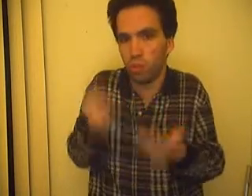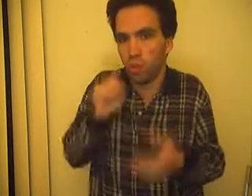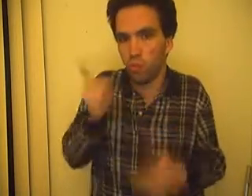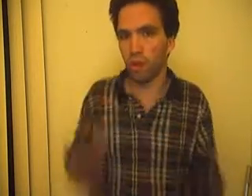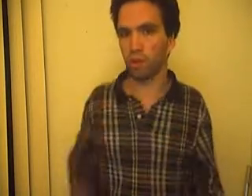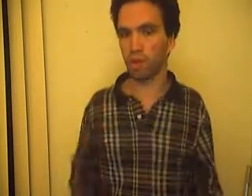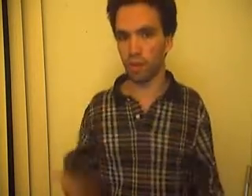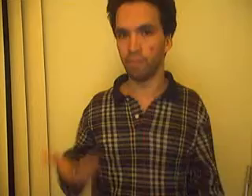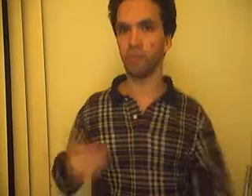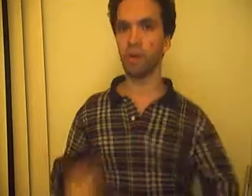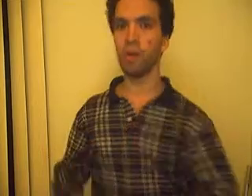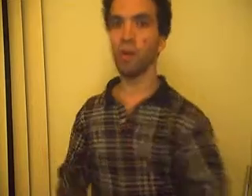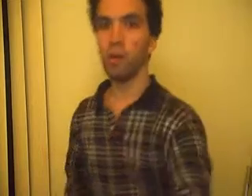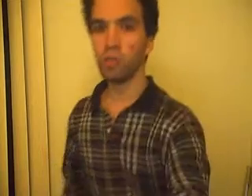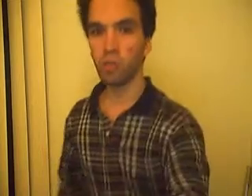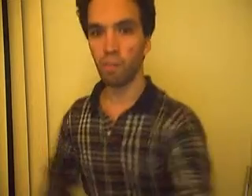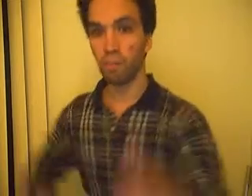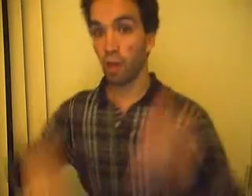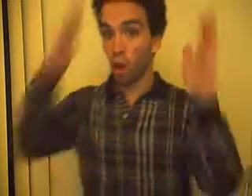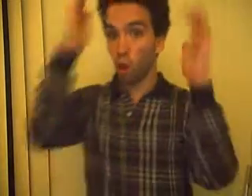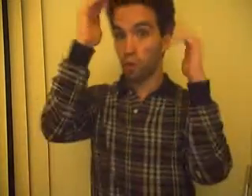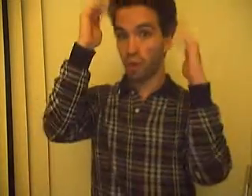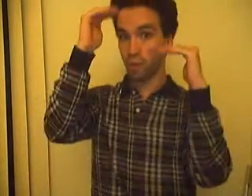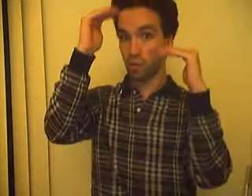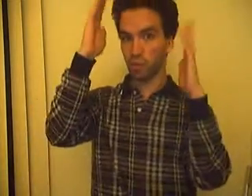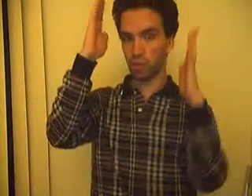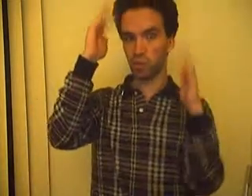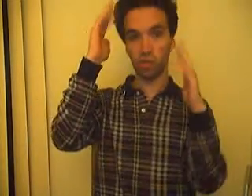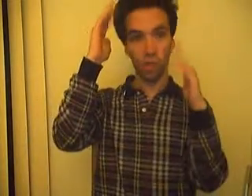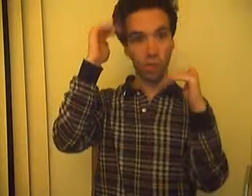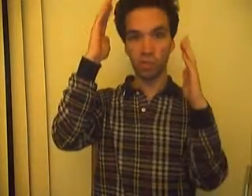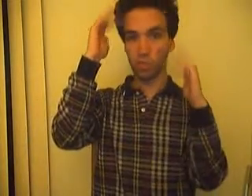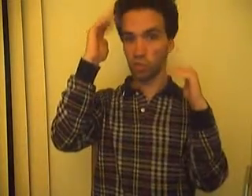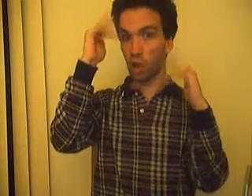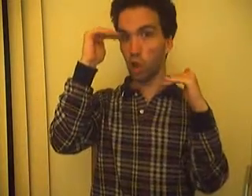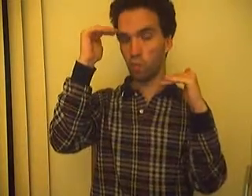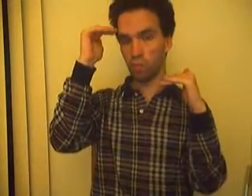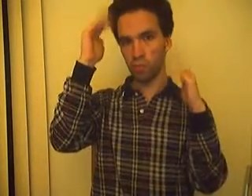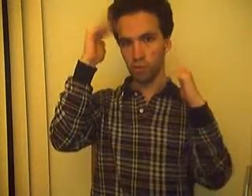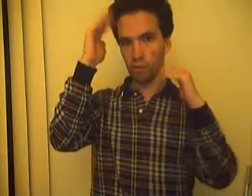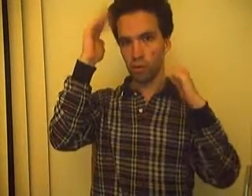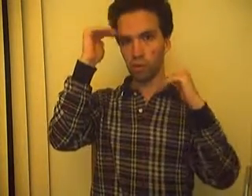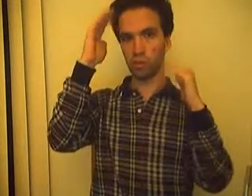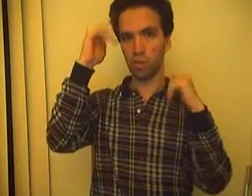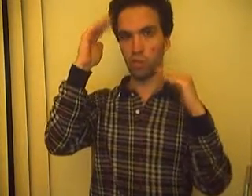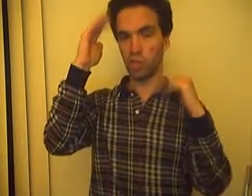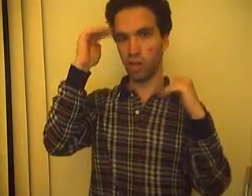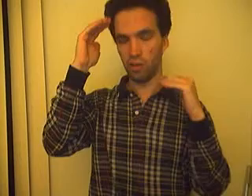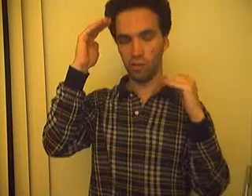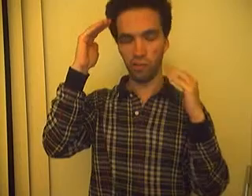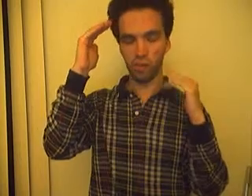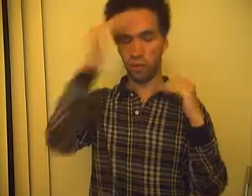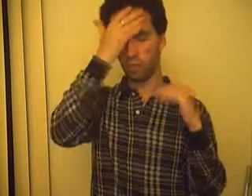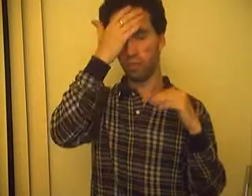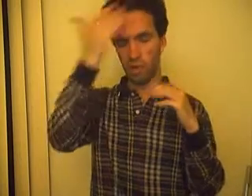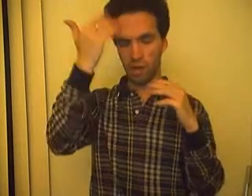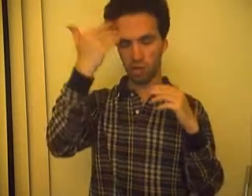somewhere, right? So, hoping is this is just hope. There's no genitive, or not